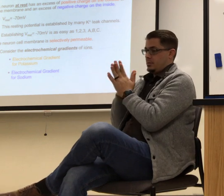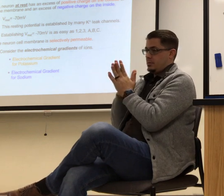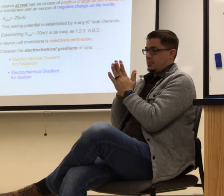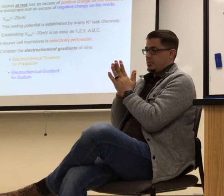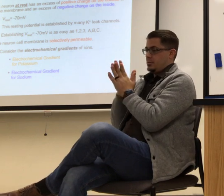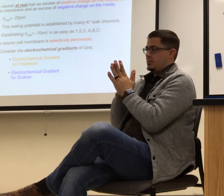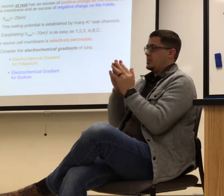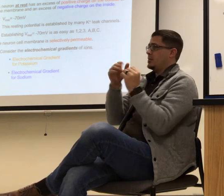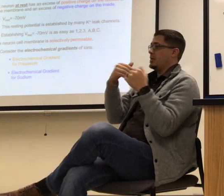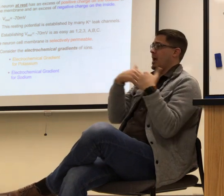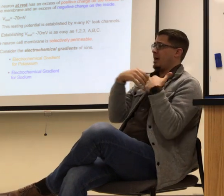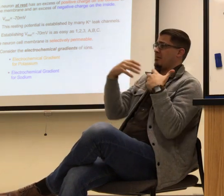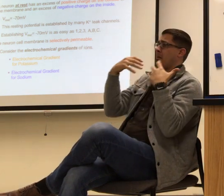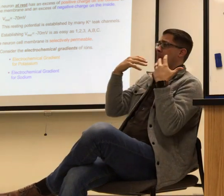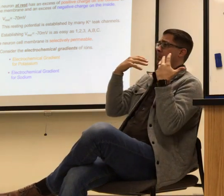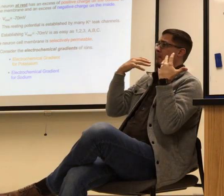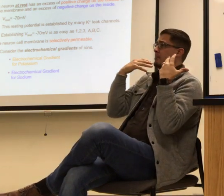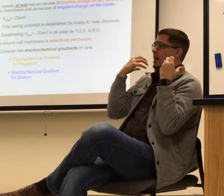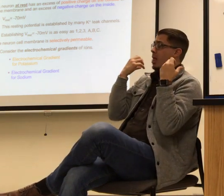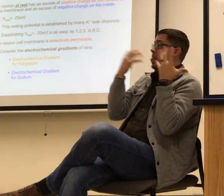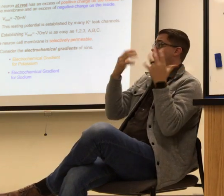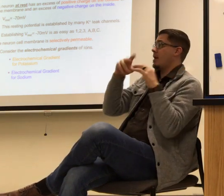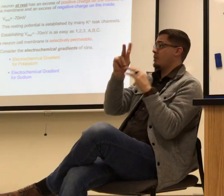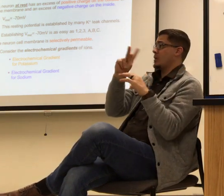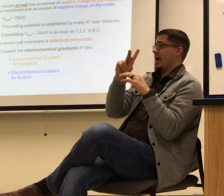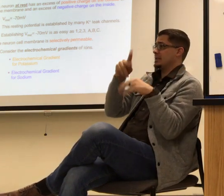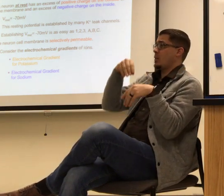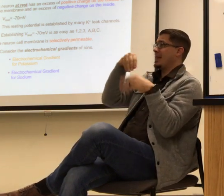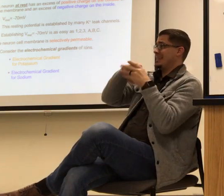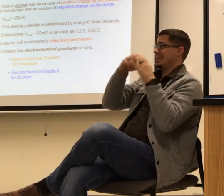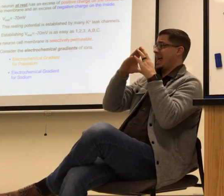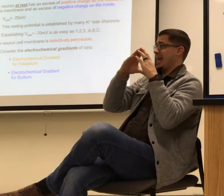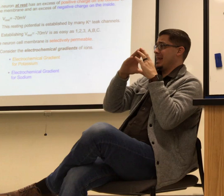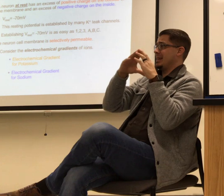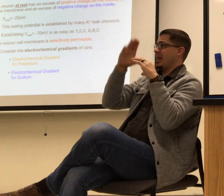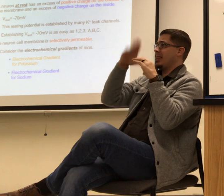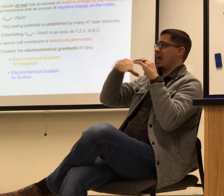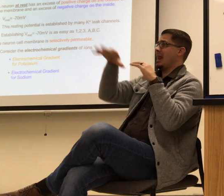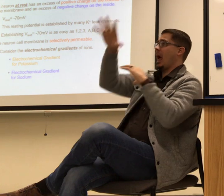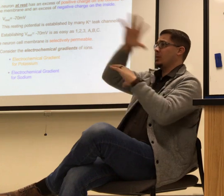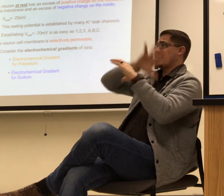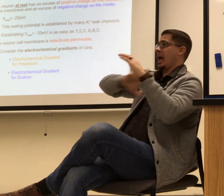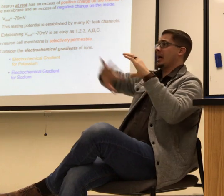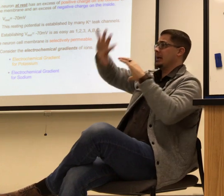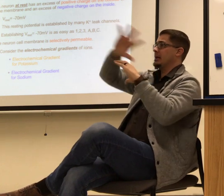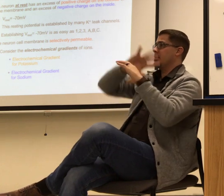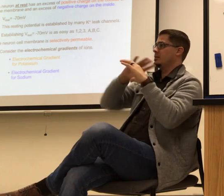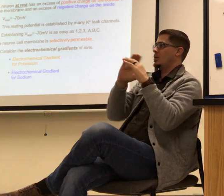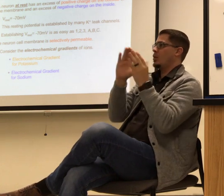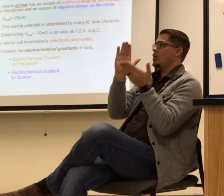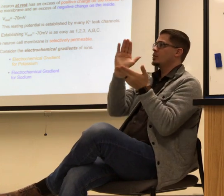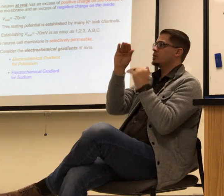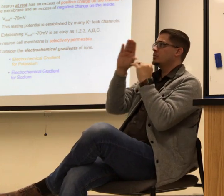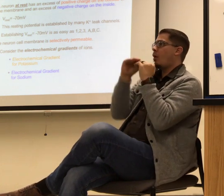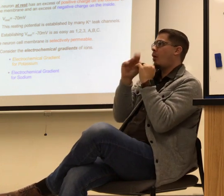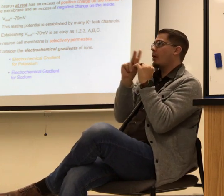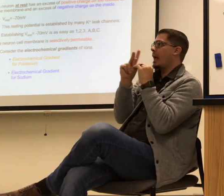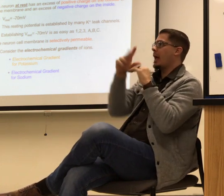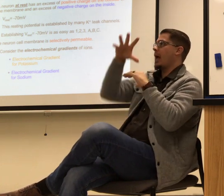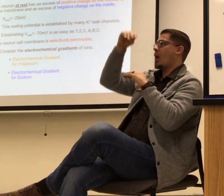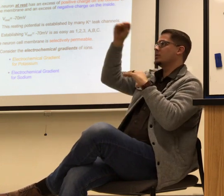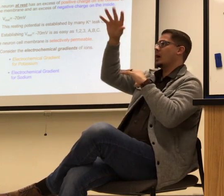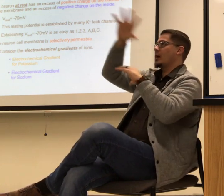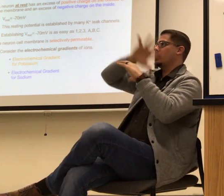Okay. And there's more potassium on the inside than the outside. So I'll put a small k on the